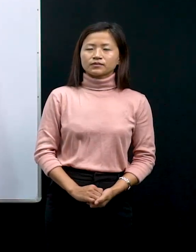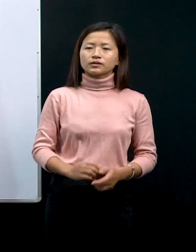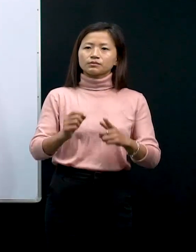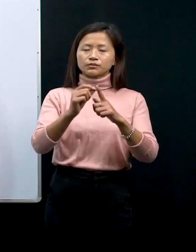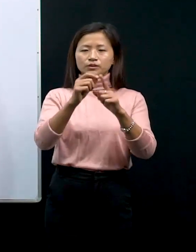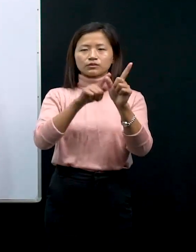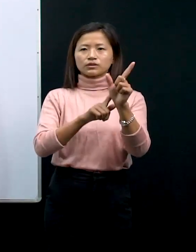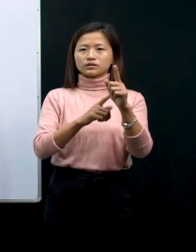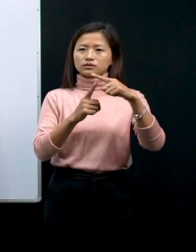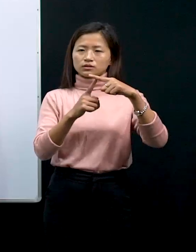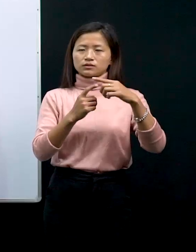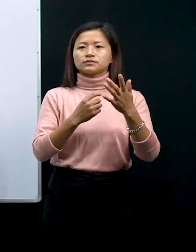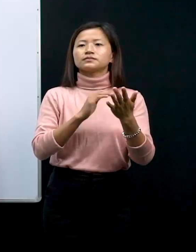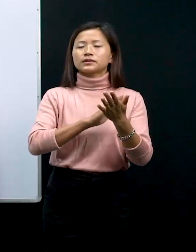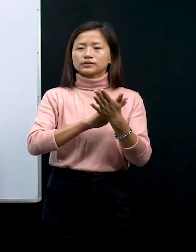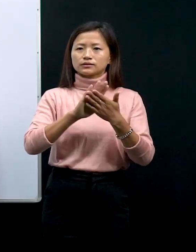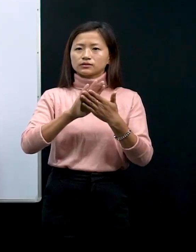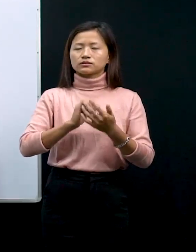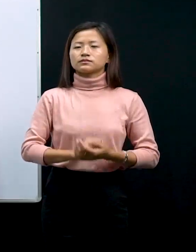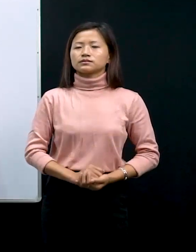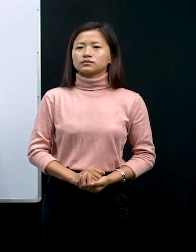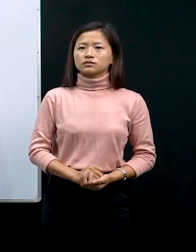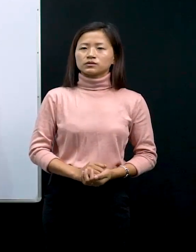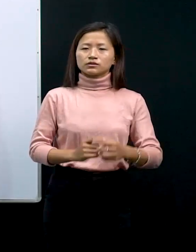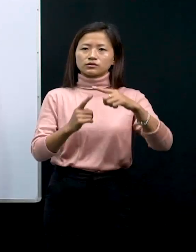Pythagoras theorem. What is the Pythagoras theorem tells?